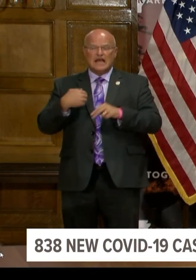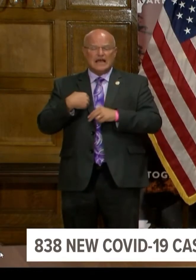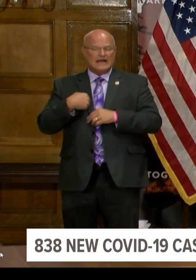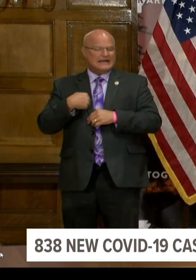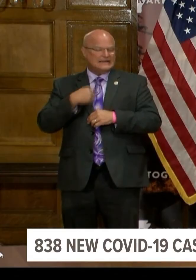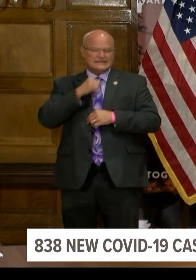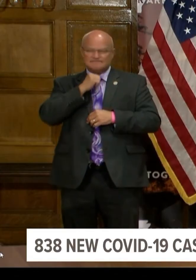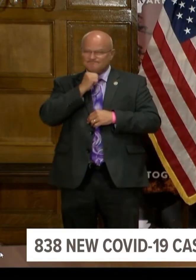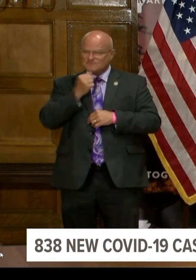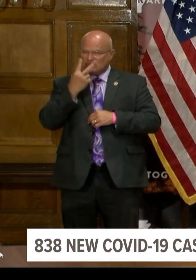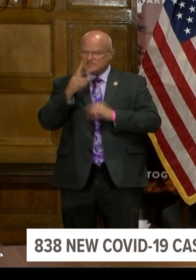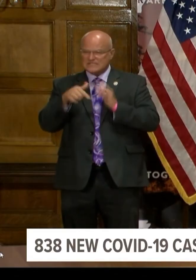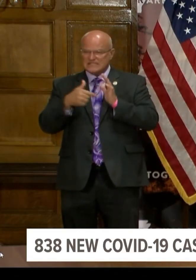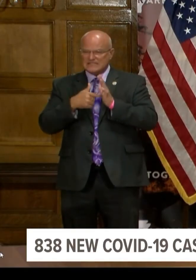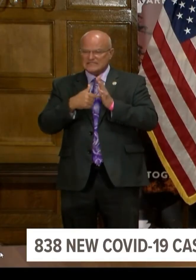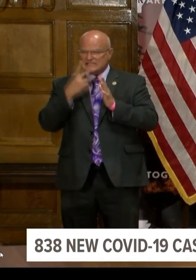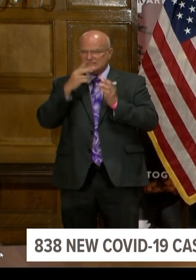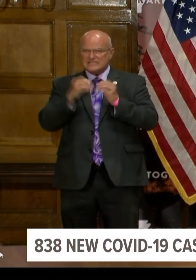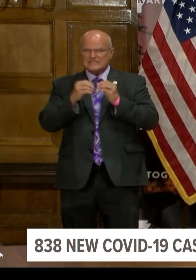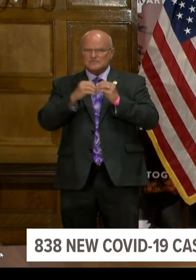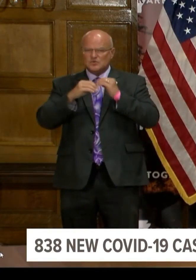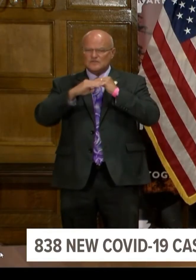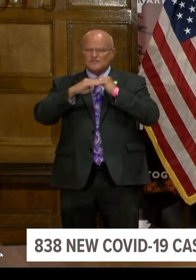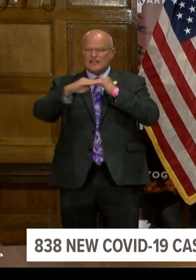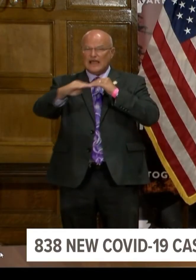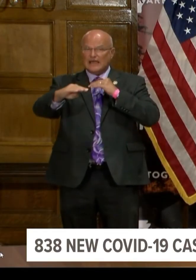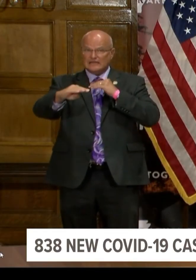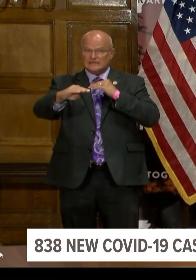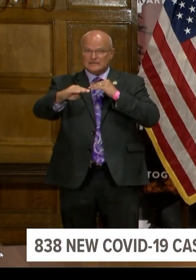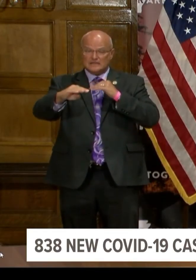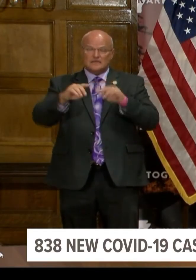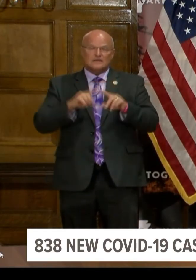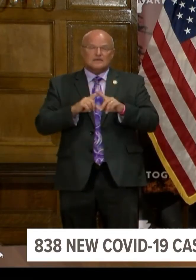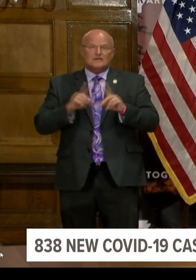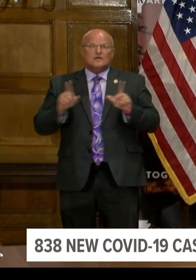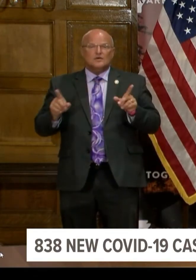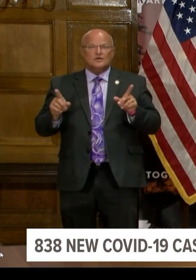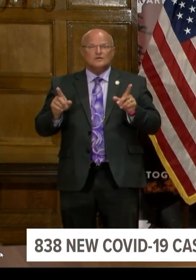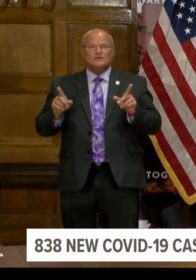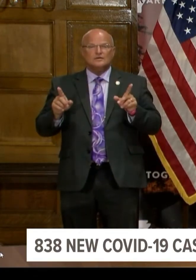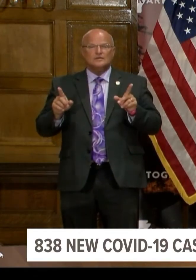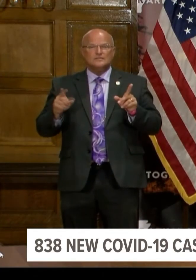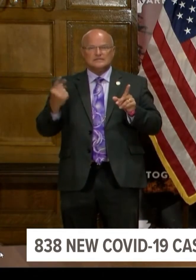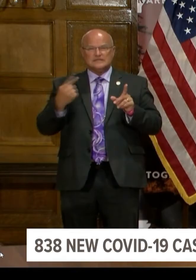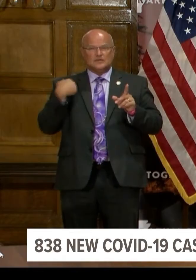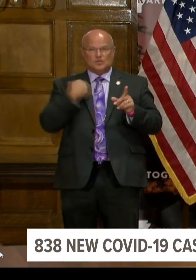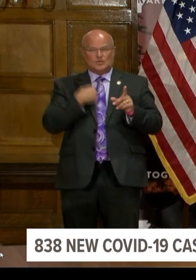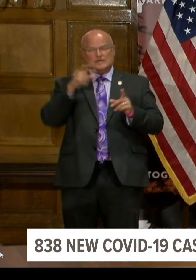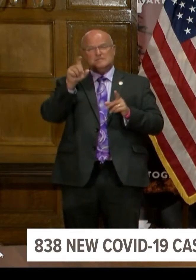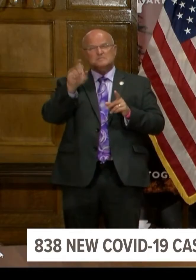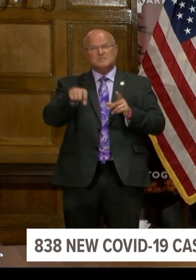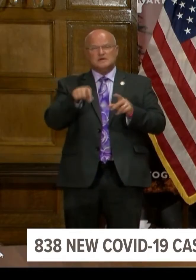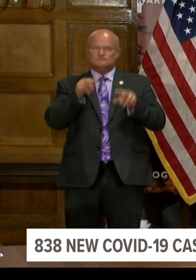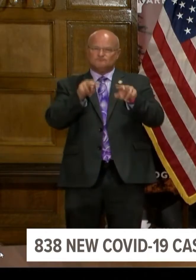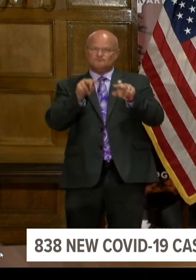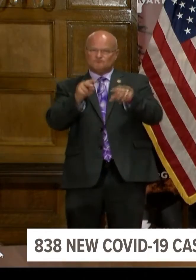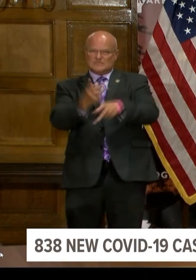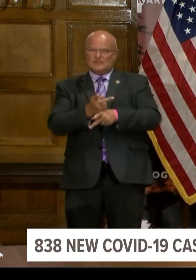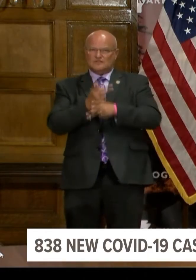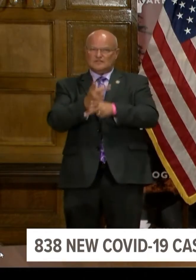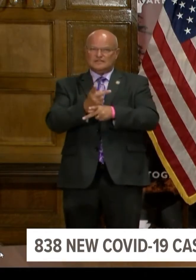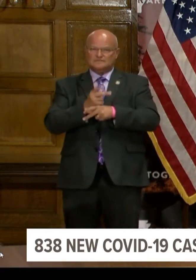see this, I see it more as flat, but, you know, it's something that we've got to watch very